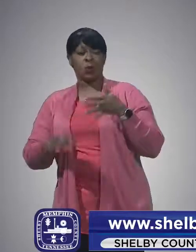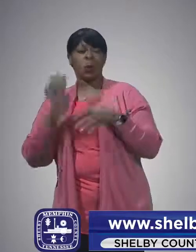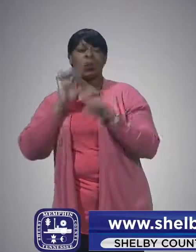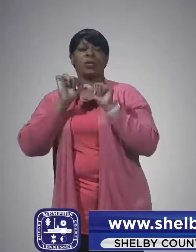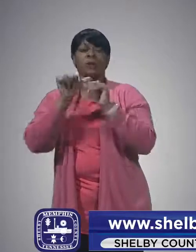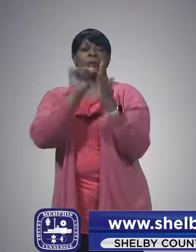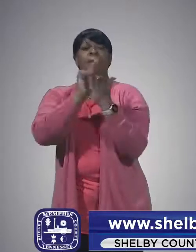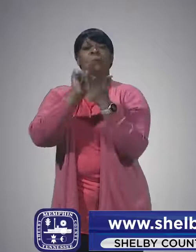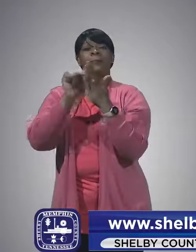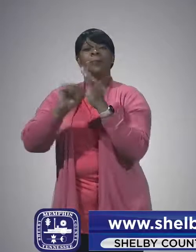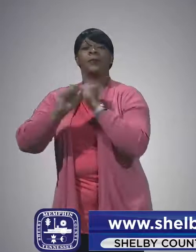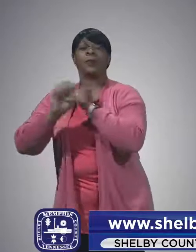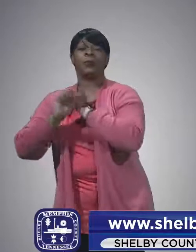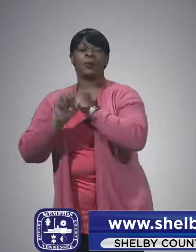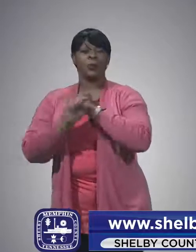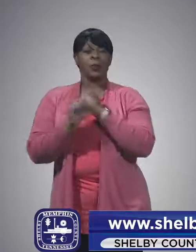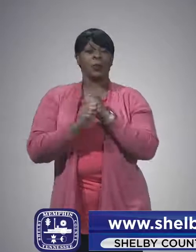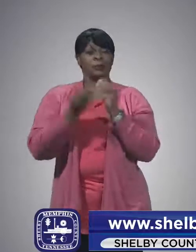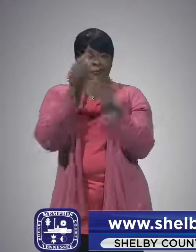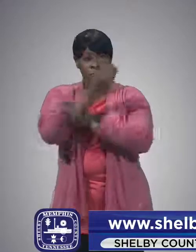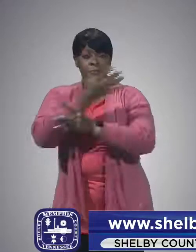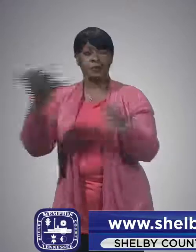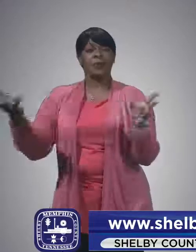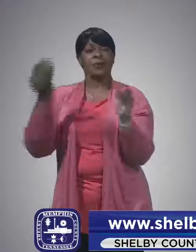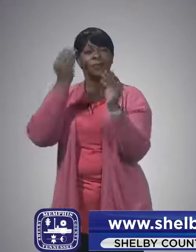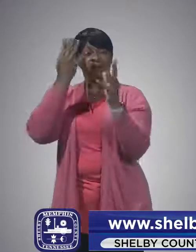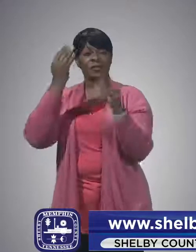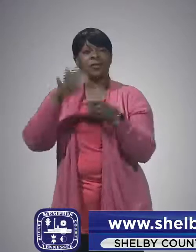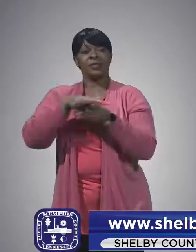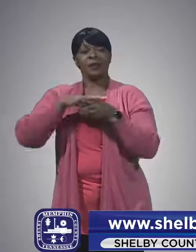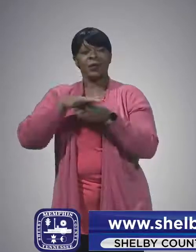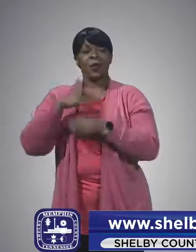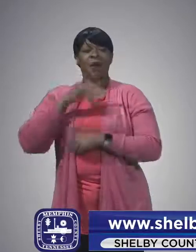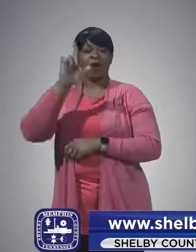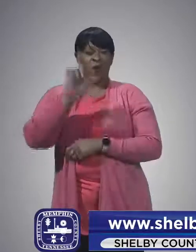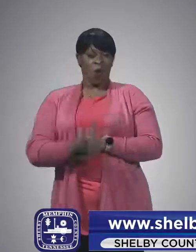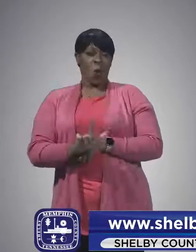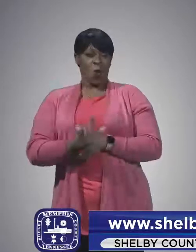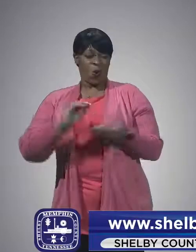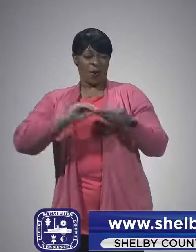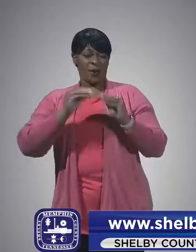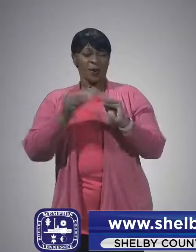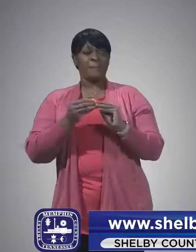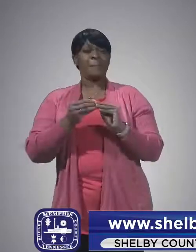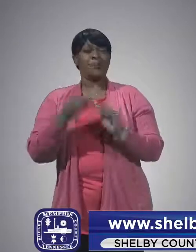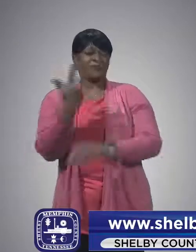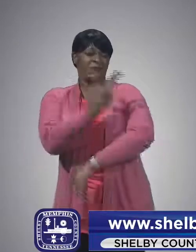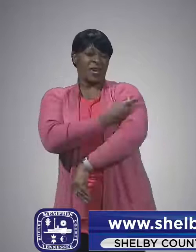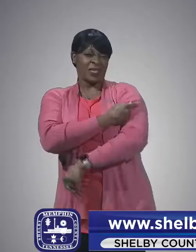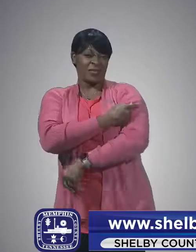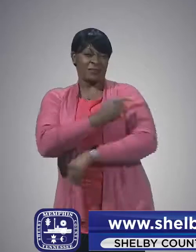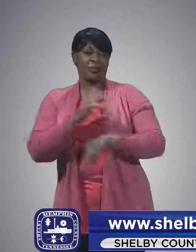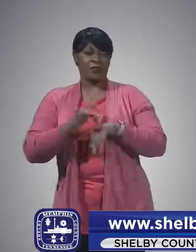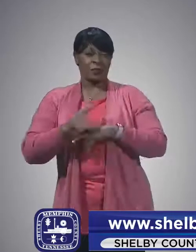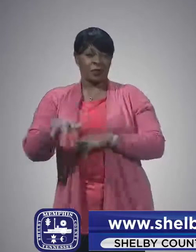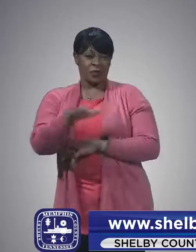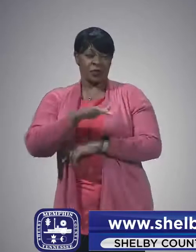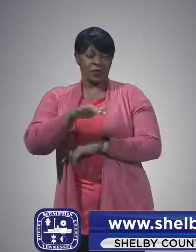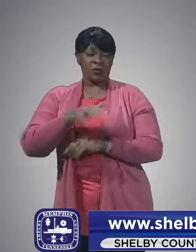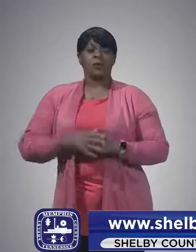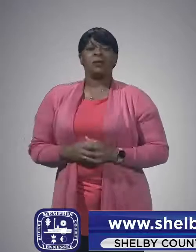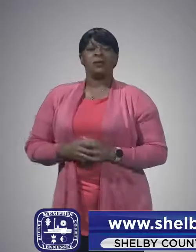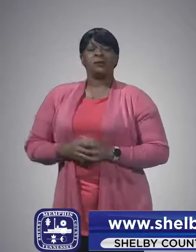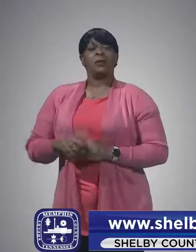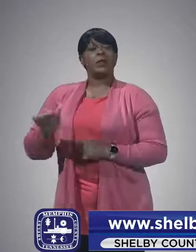door-to-door campaign, getting information out to people in zip codes who have the lowest uptake of vaccinations. And